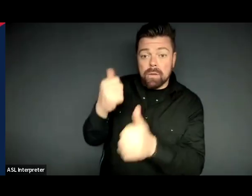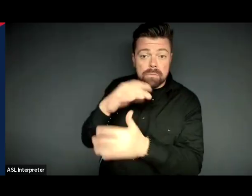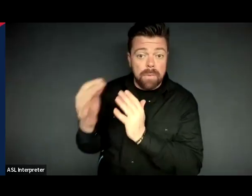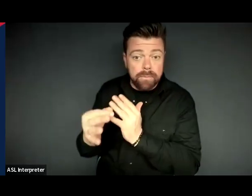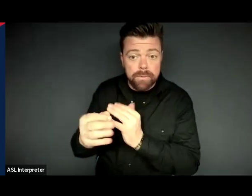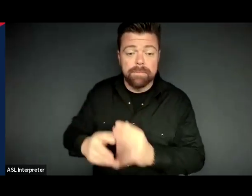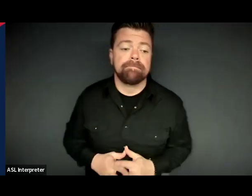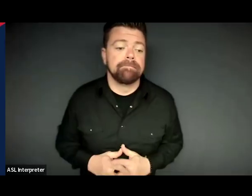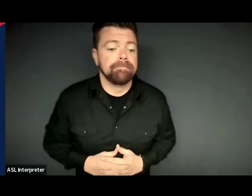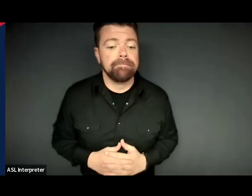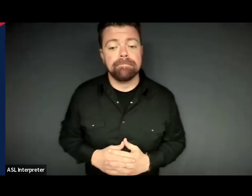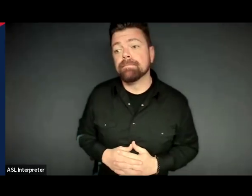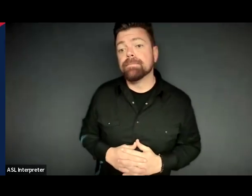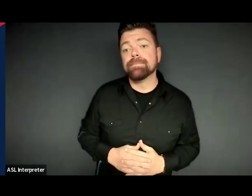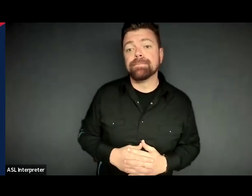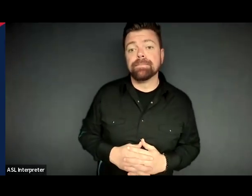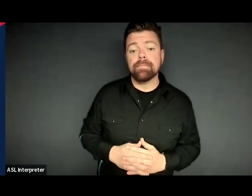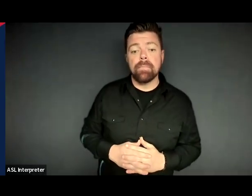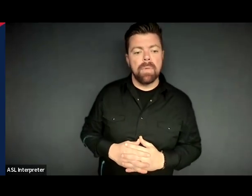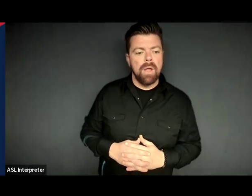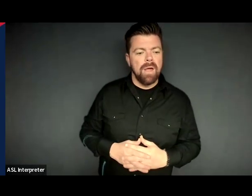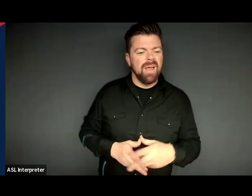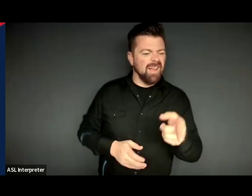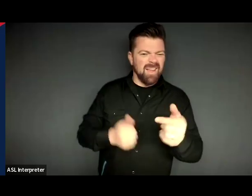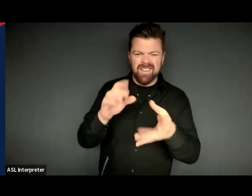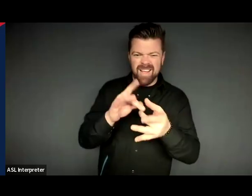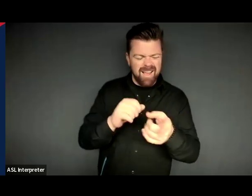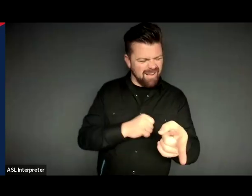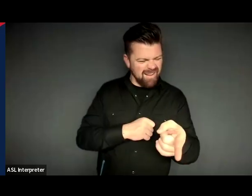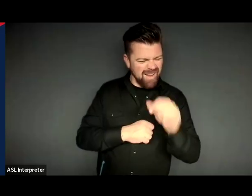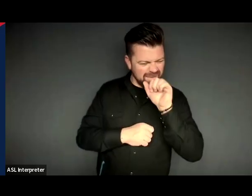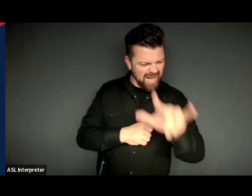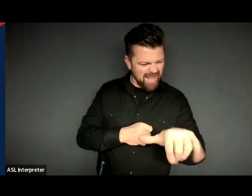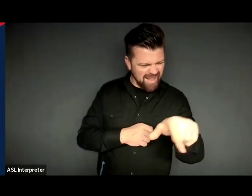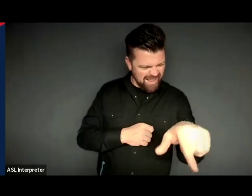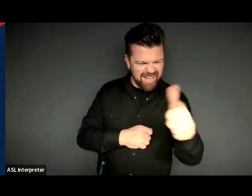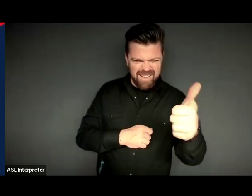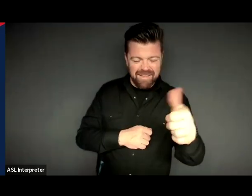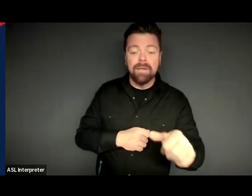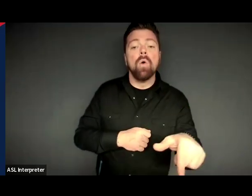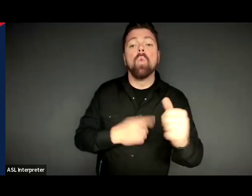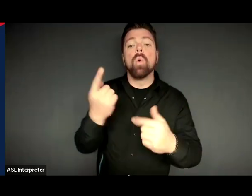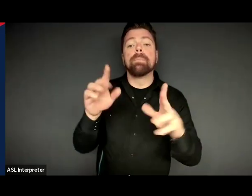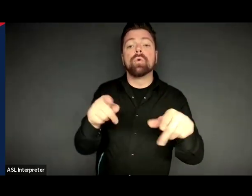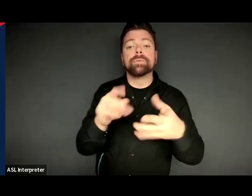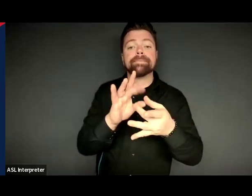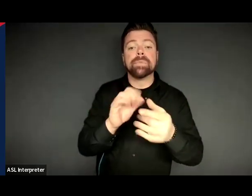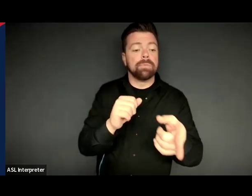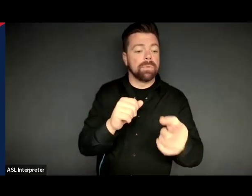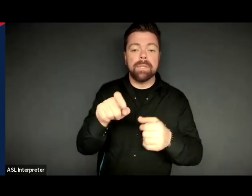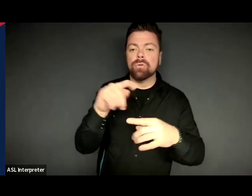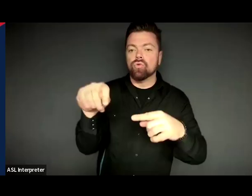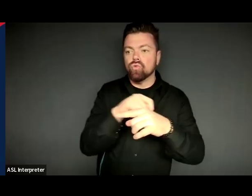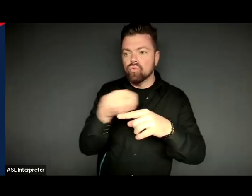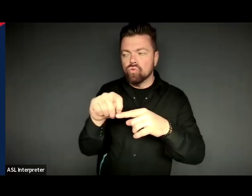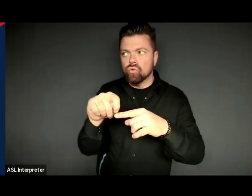Here's somebody who wrote in, and I love this, is that here's somebody who wrote in that says you have to train the trainer